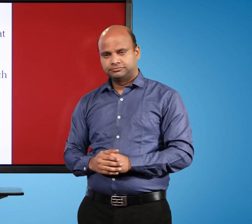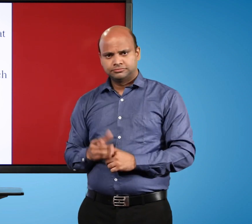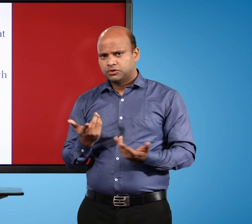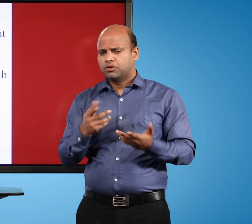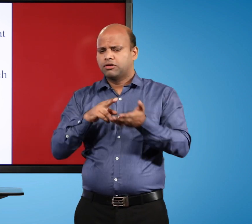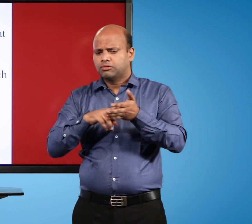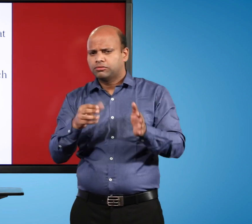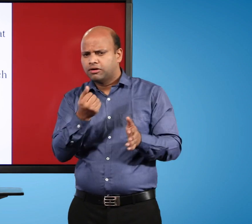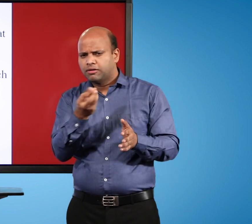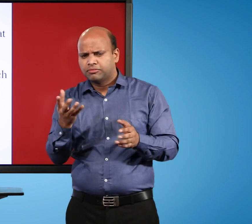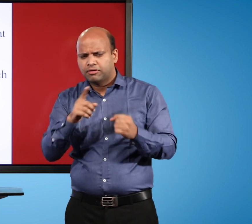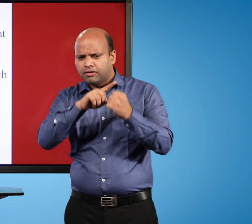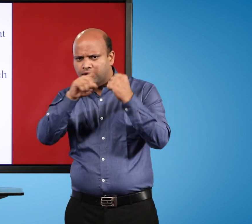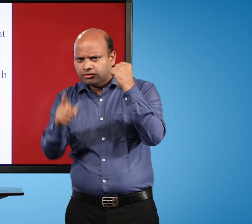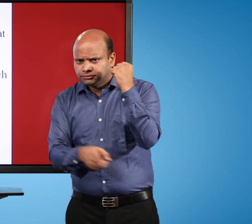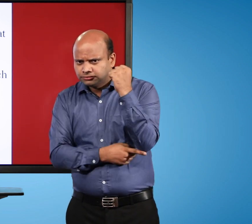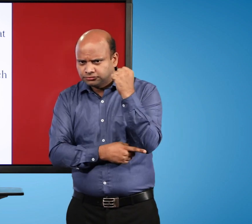Is there a last natural number?